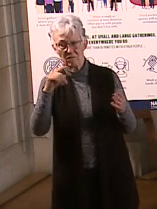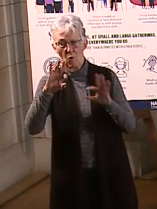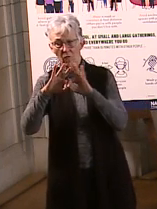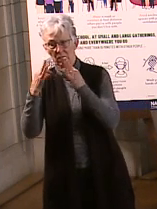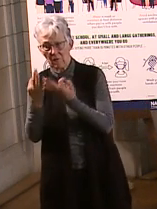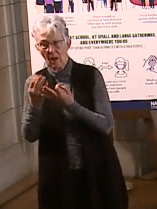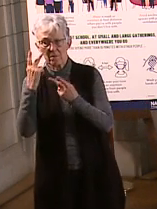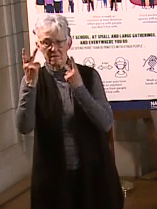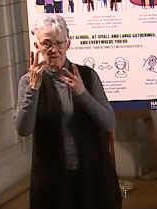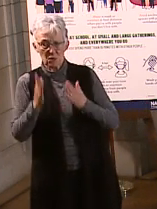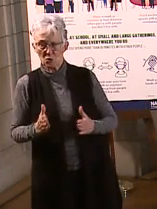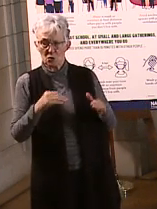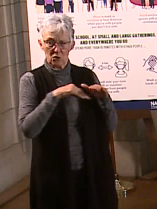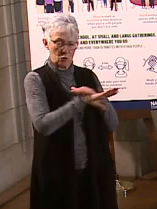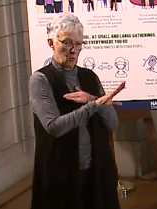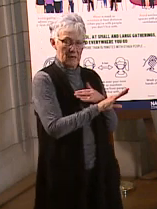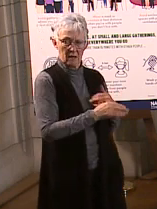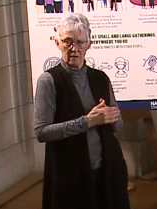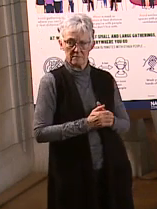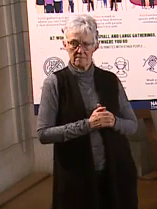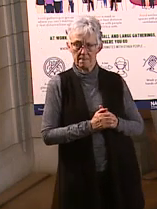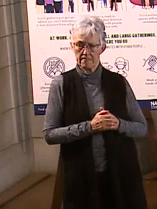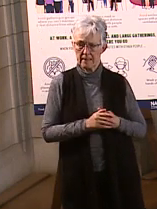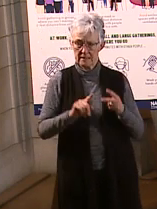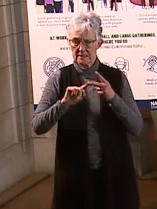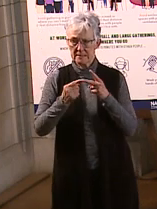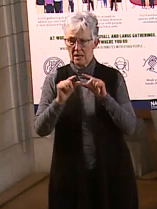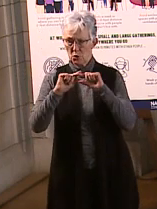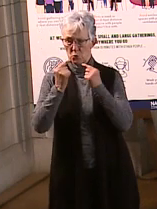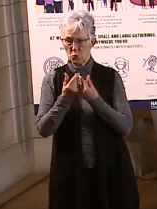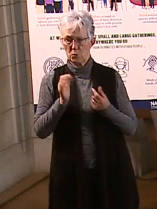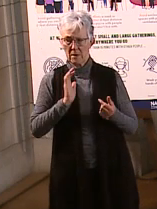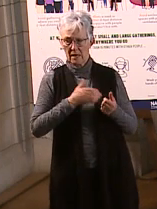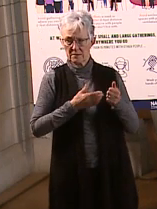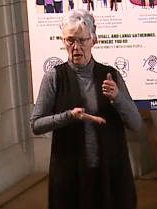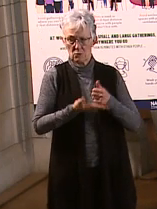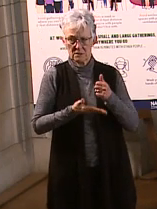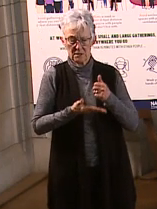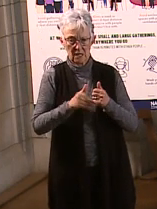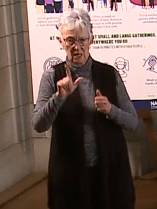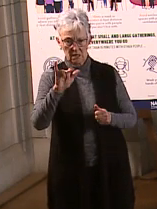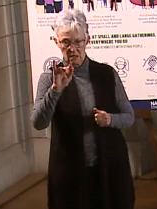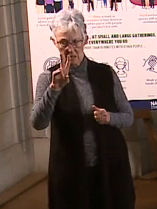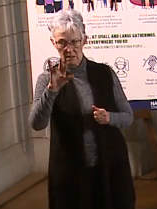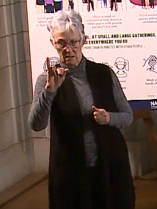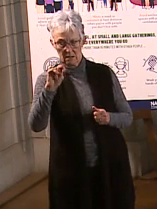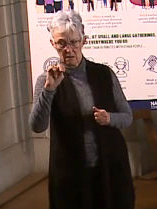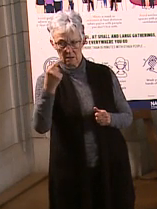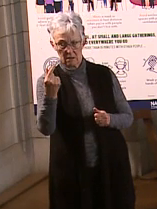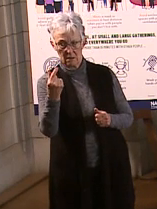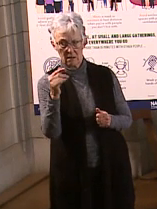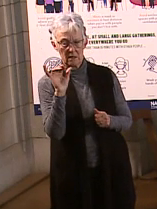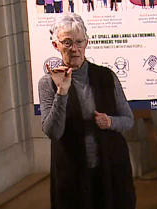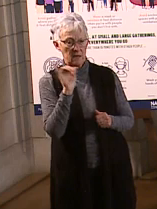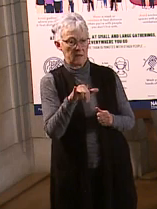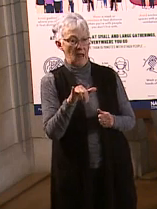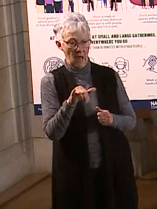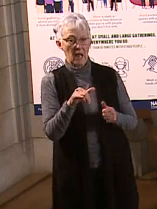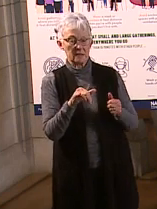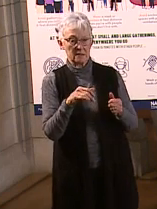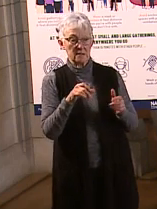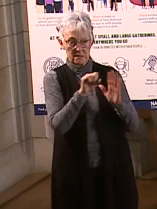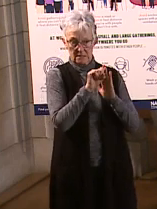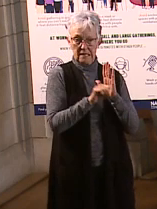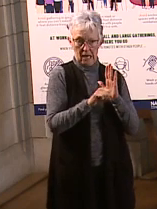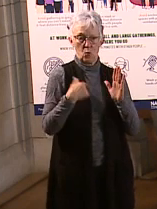The second group is our assisted living, and those are under the auspices of the state. And we